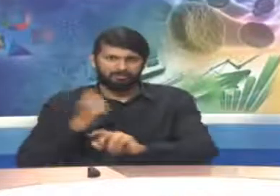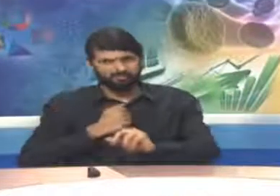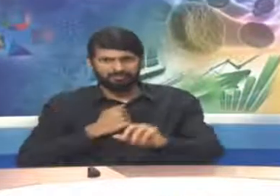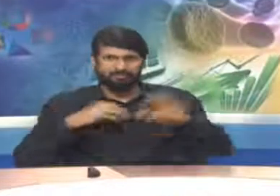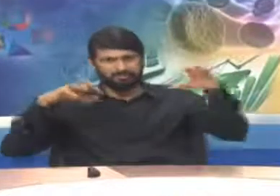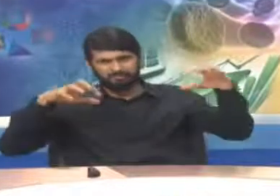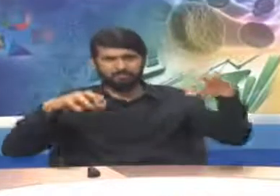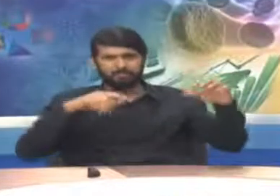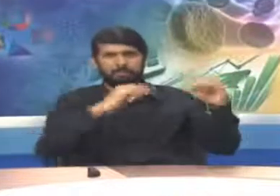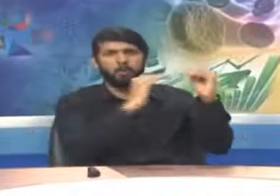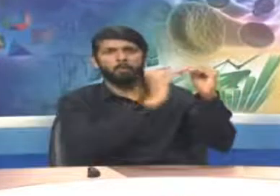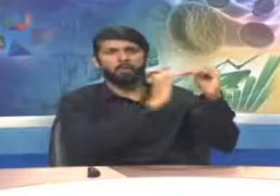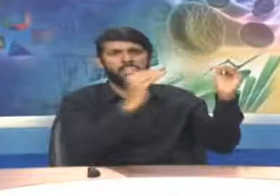equality.